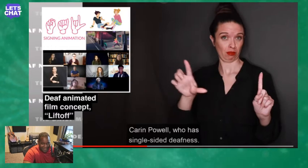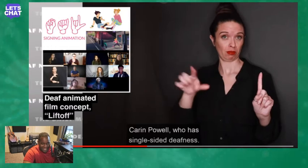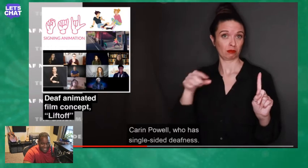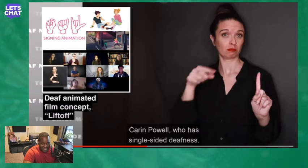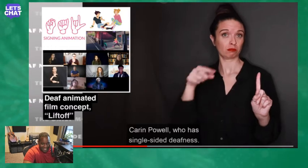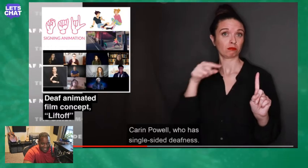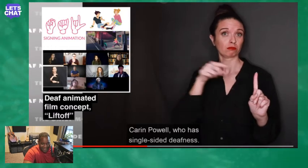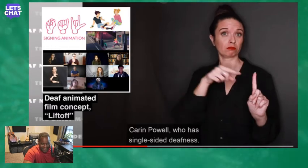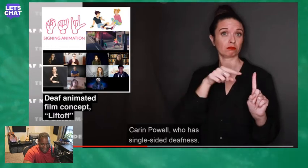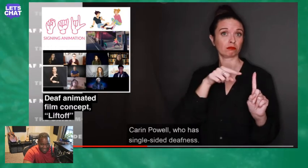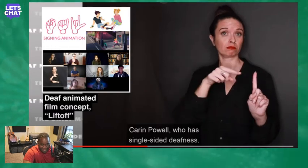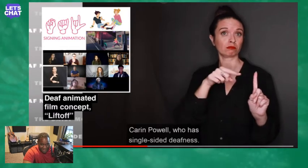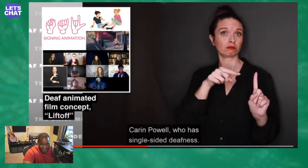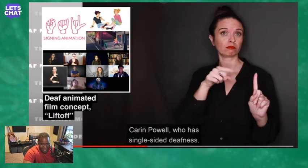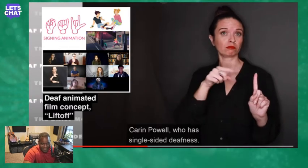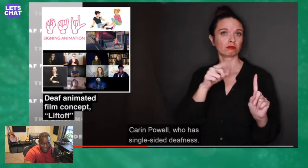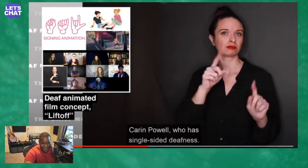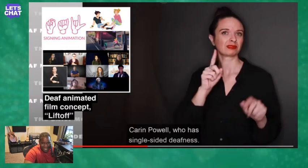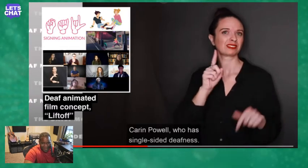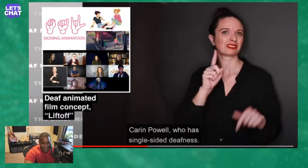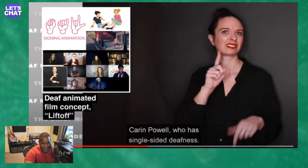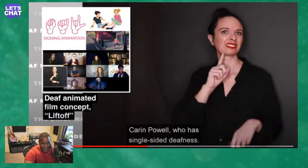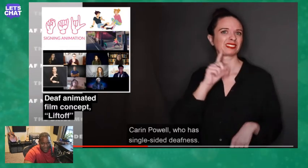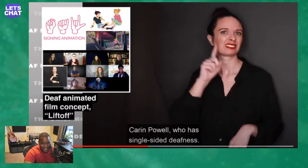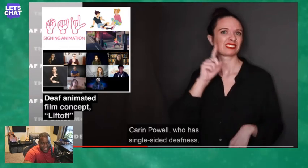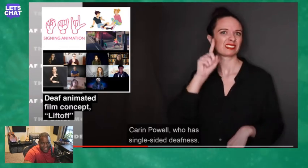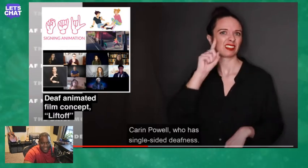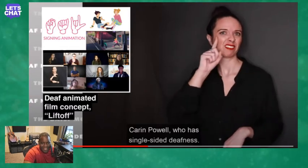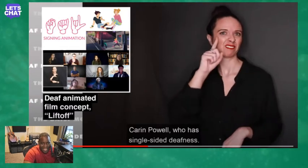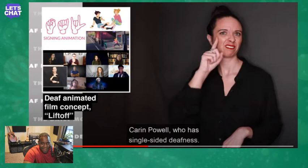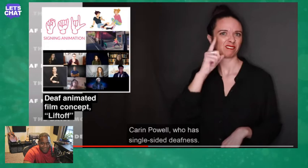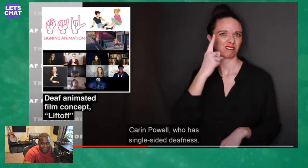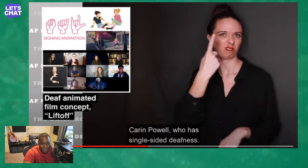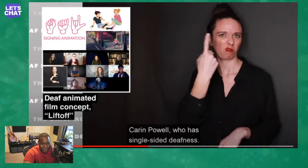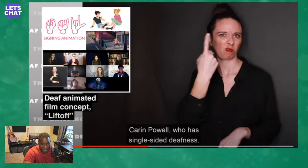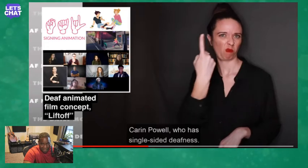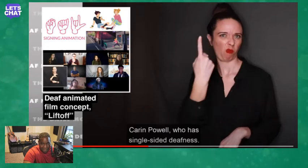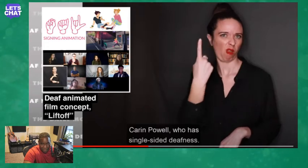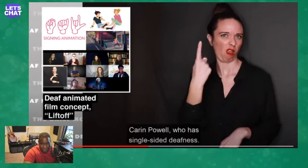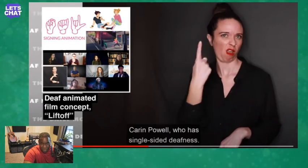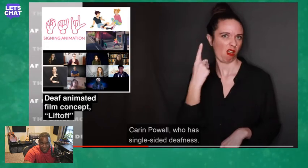detail in this conversation. So like her, she's